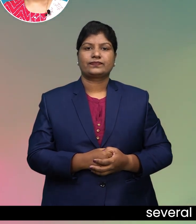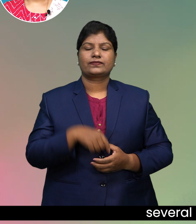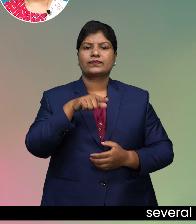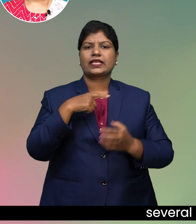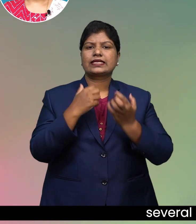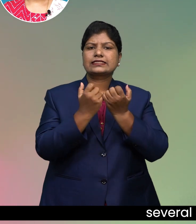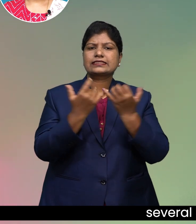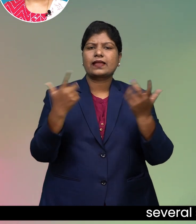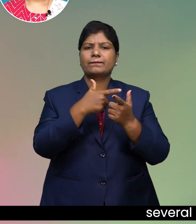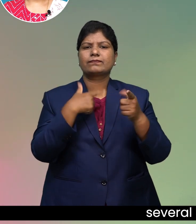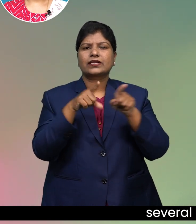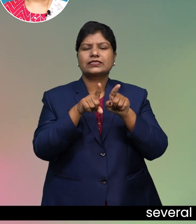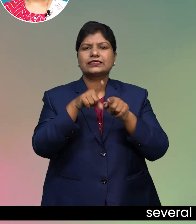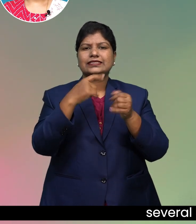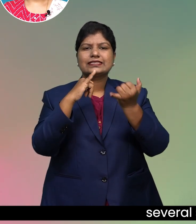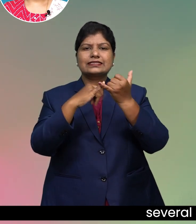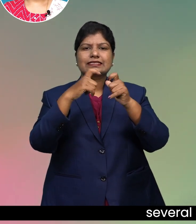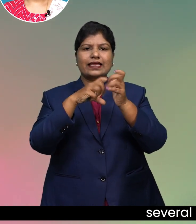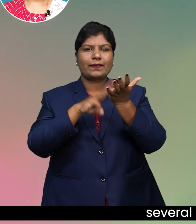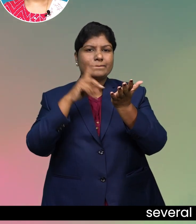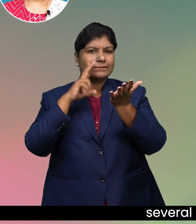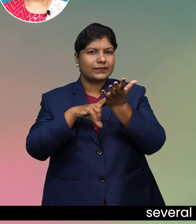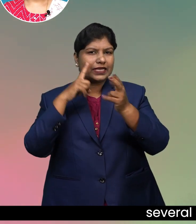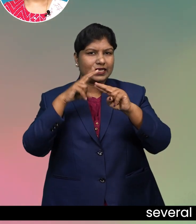several seminiferous tubules.